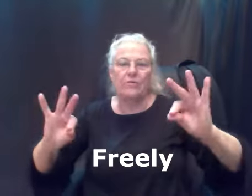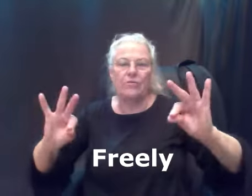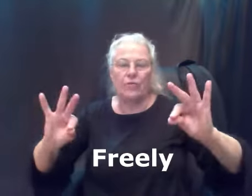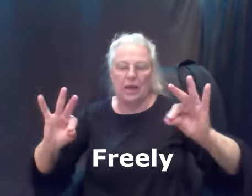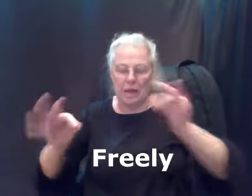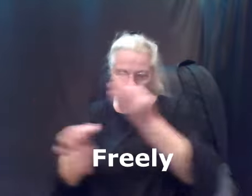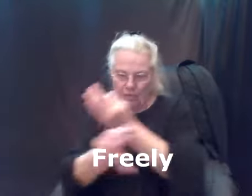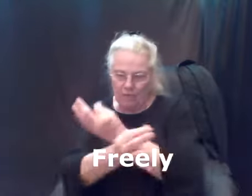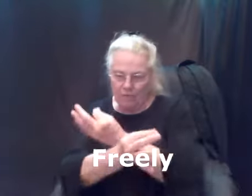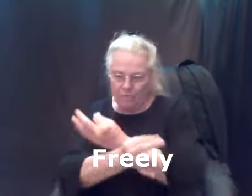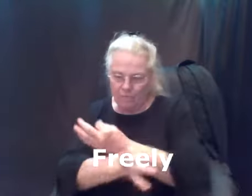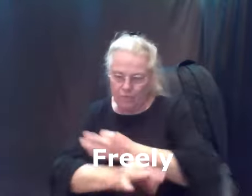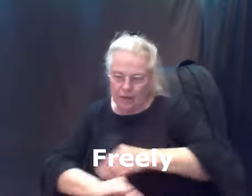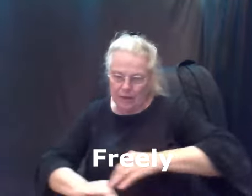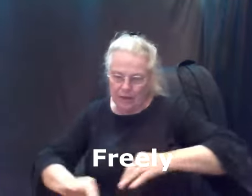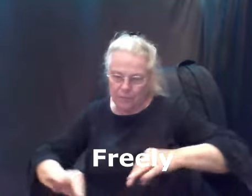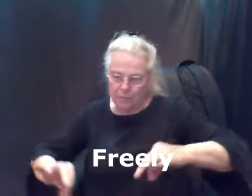free, freely.